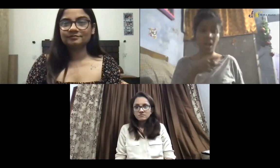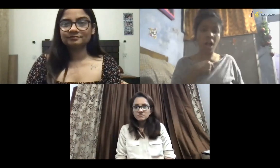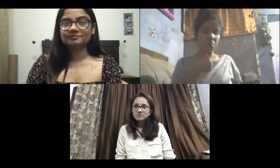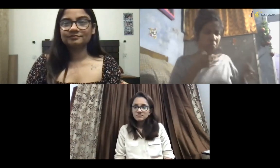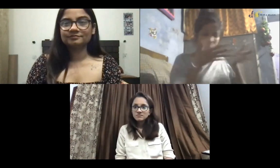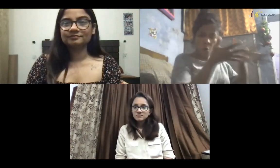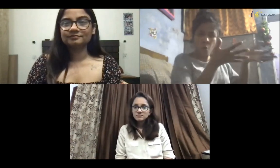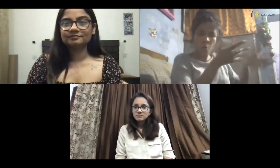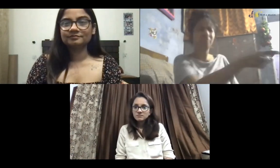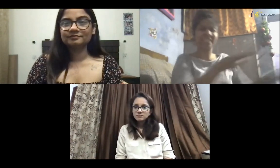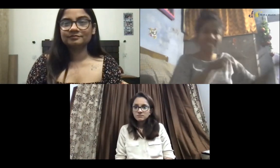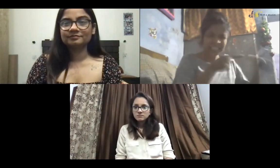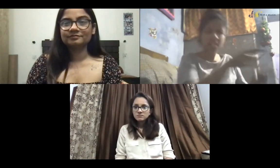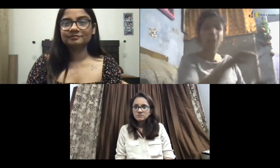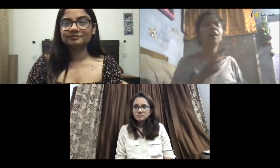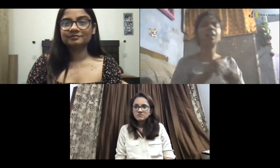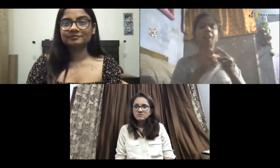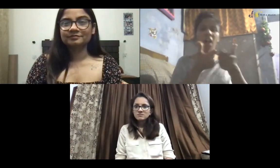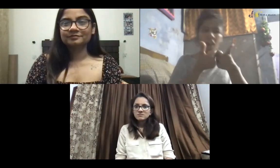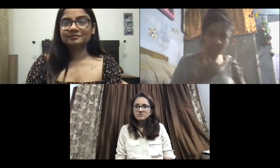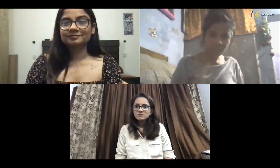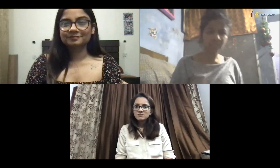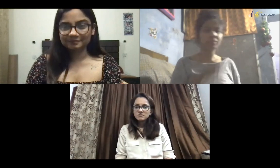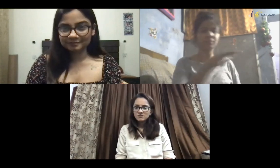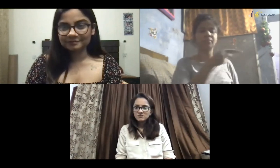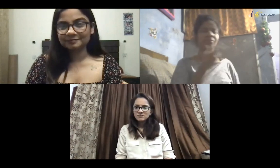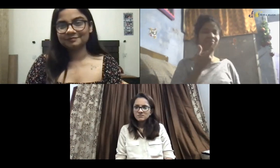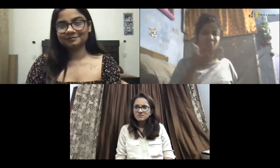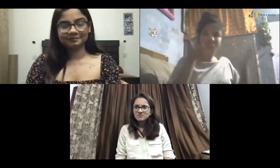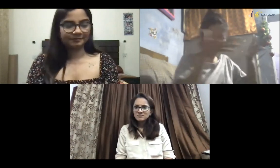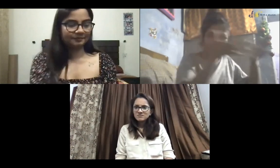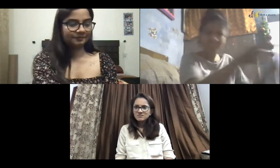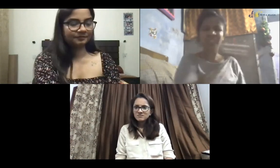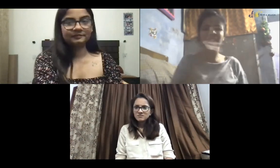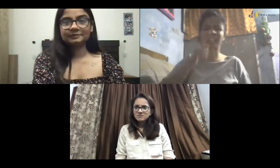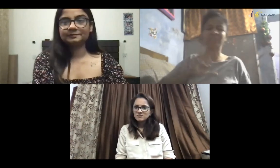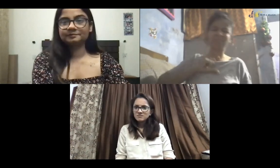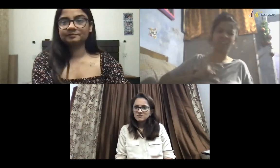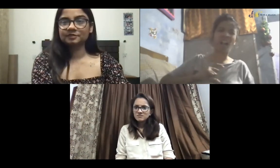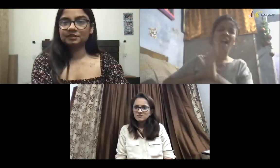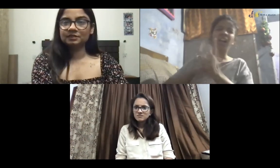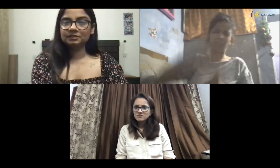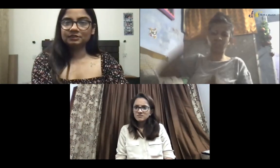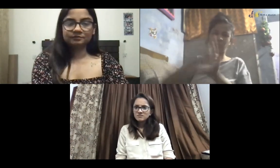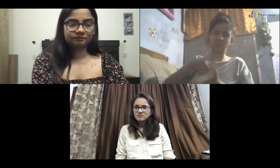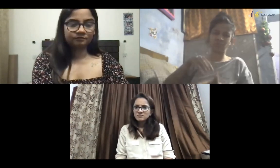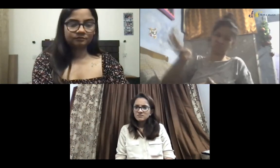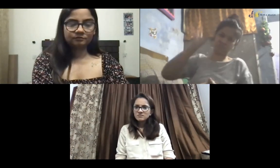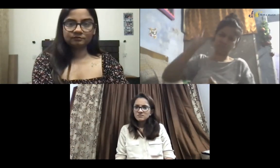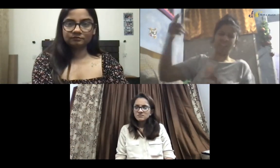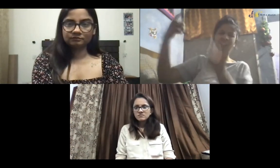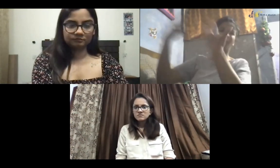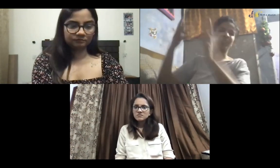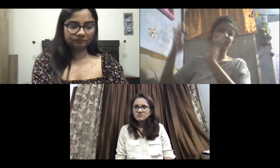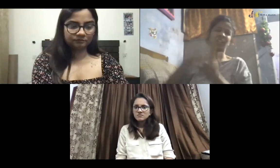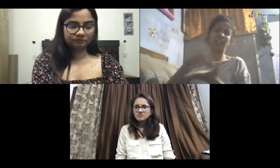So there is a male person and we are not harassing them and we are not saying. So that girl